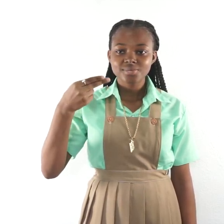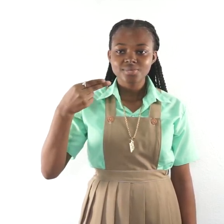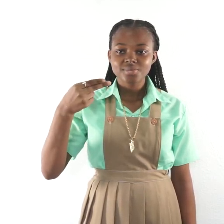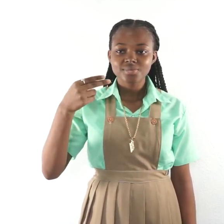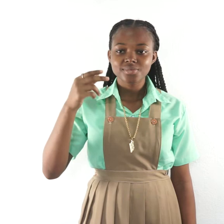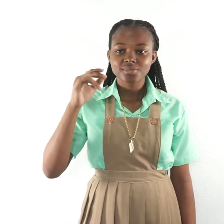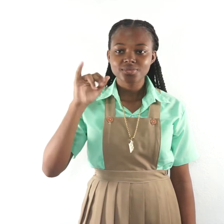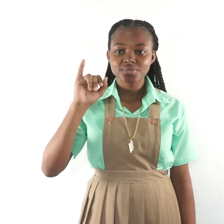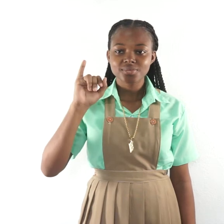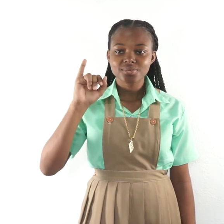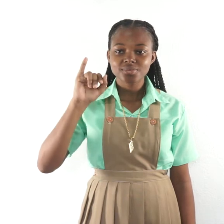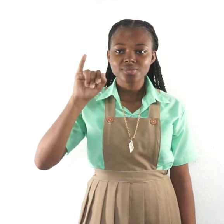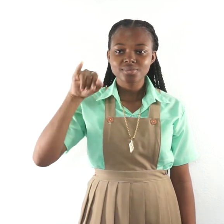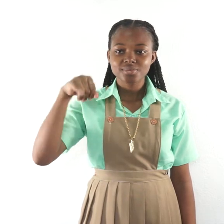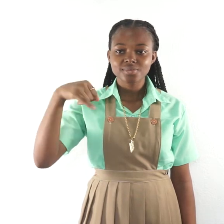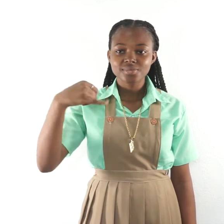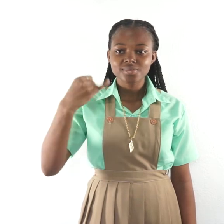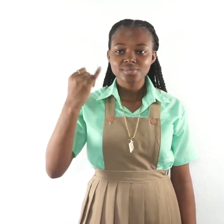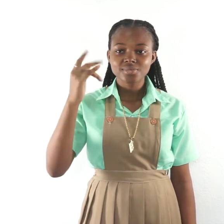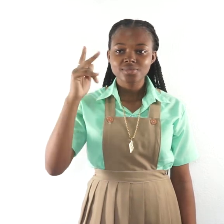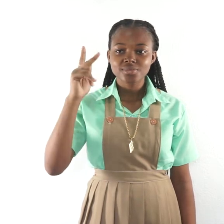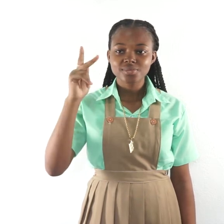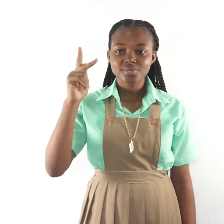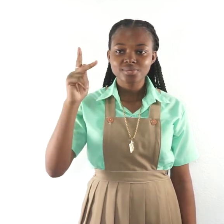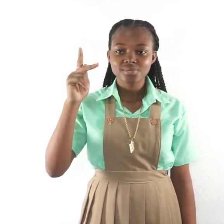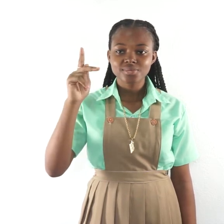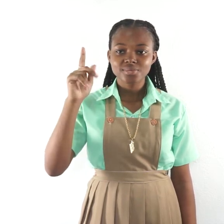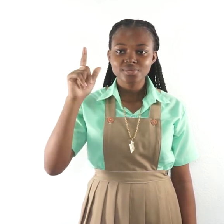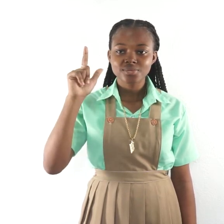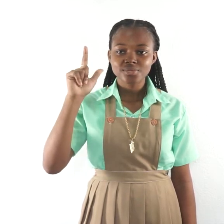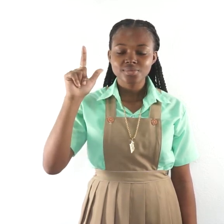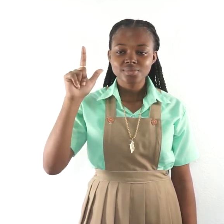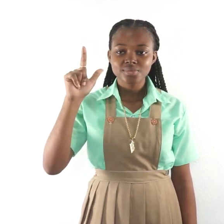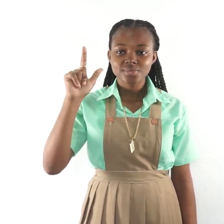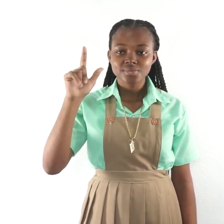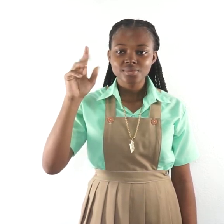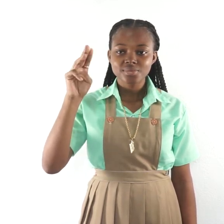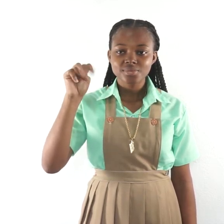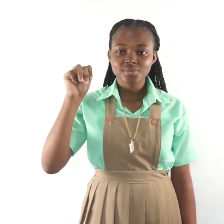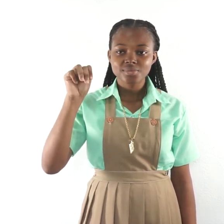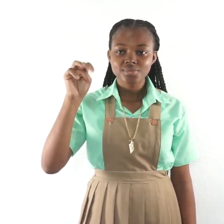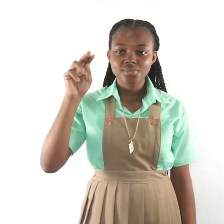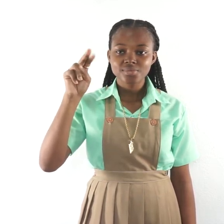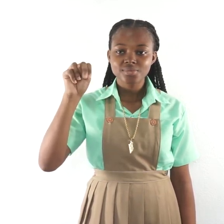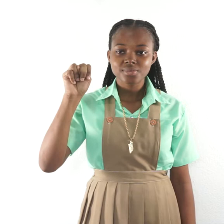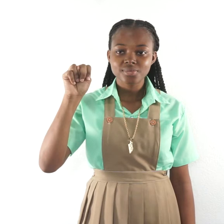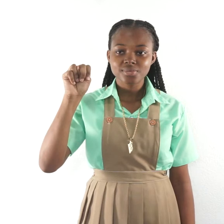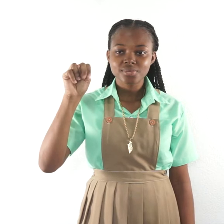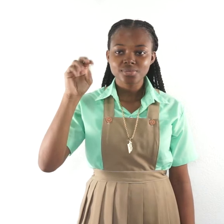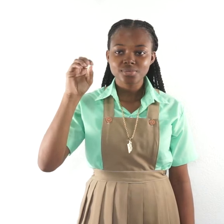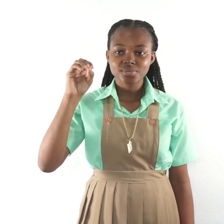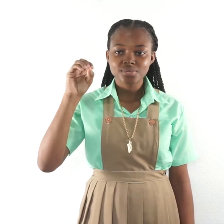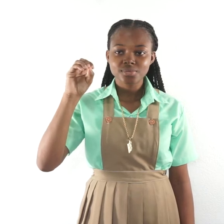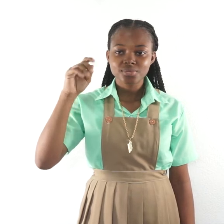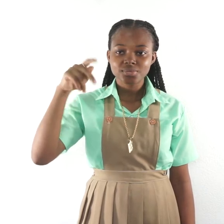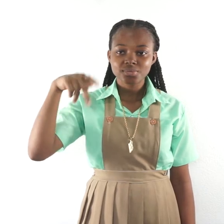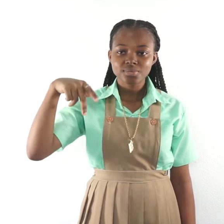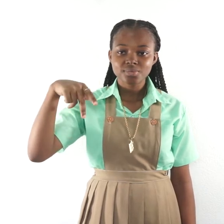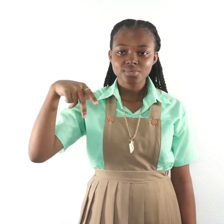H, I, J, K, L, M, N, O, P